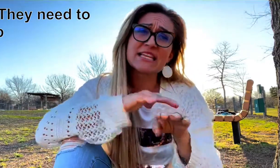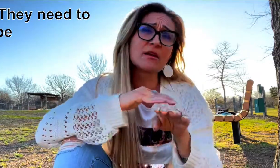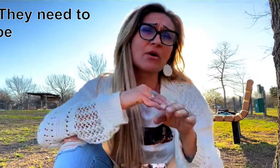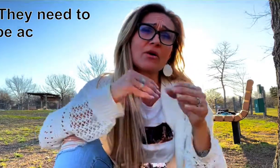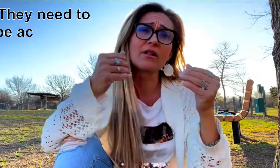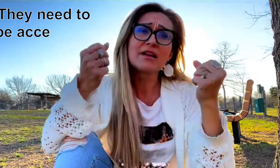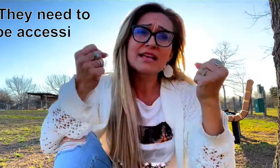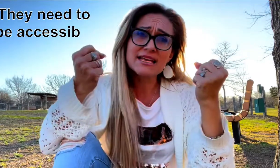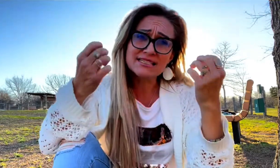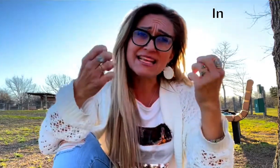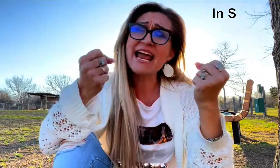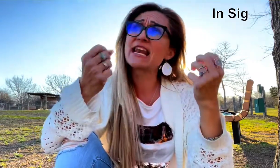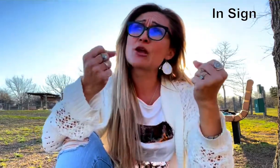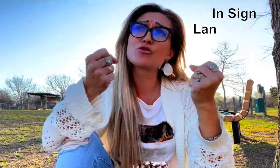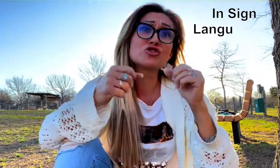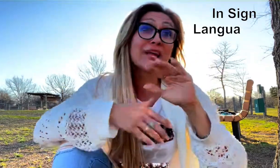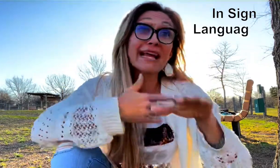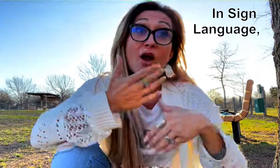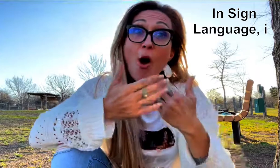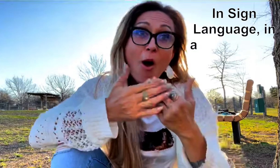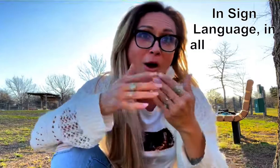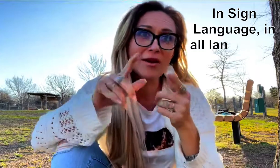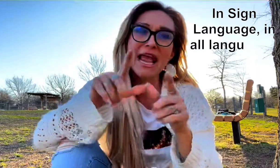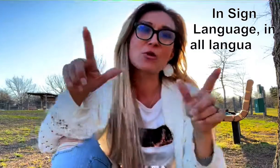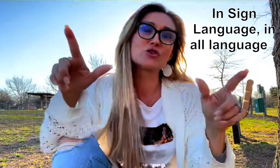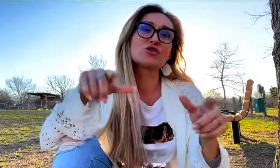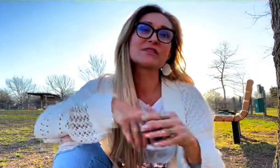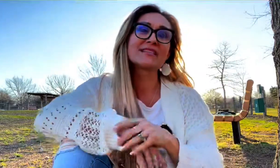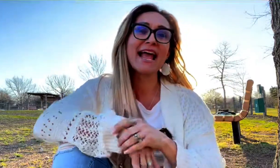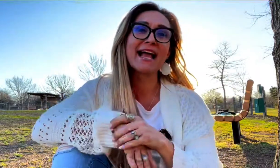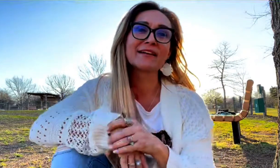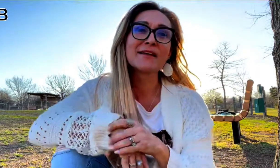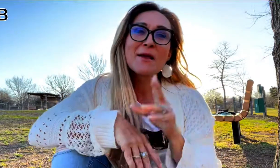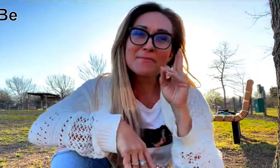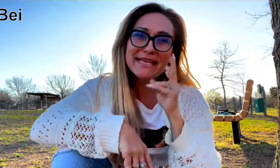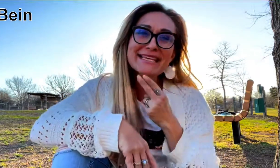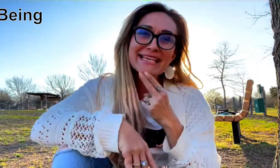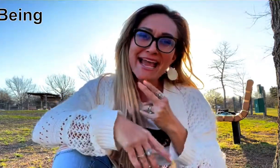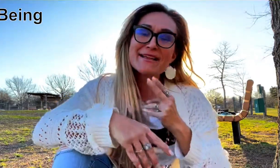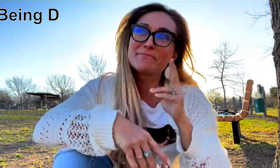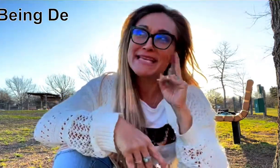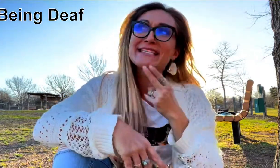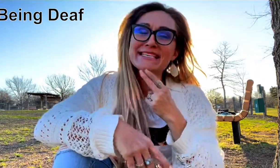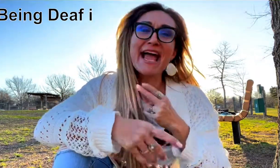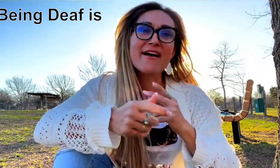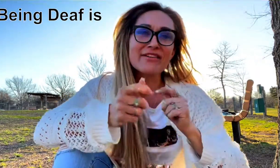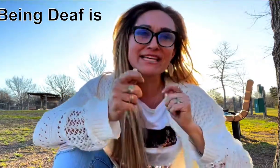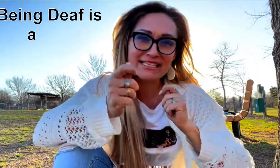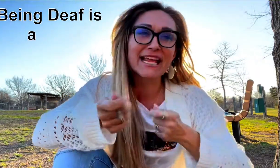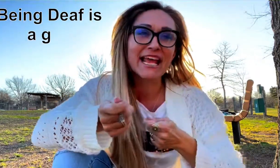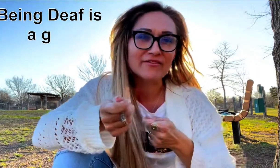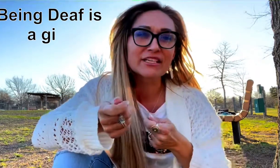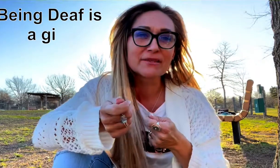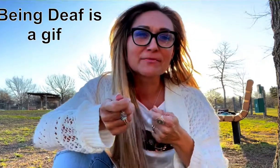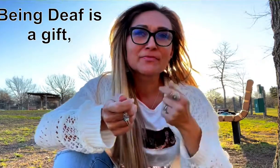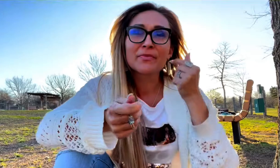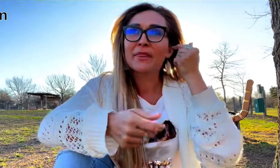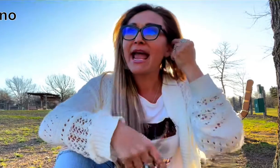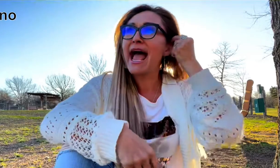accessible in sign language in all languages. And being deaf is a gift.